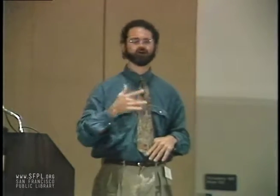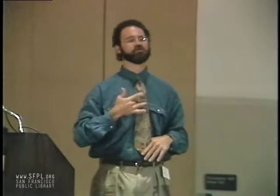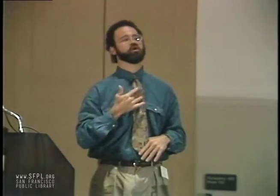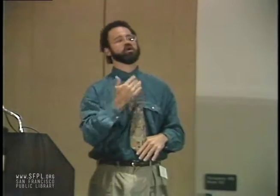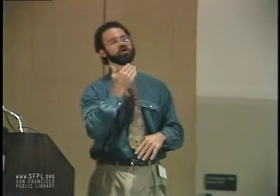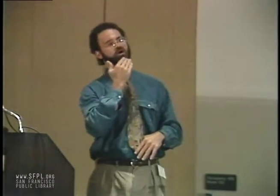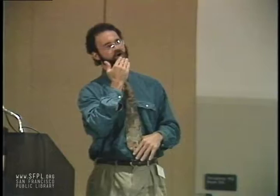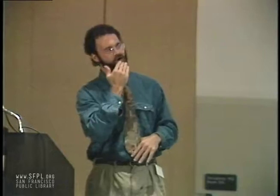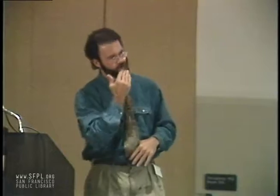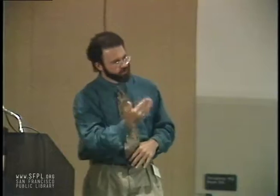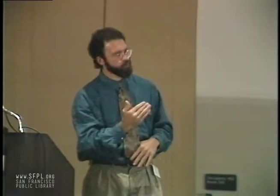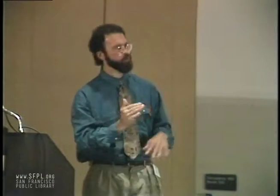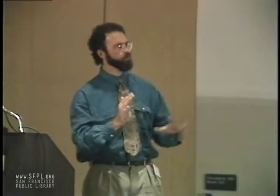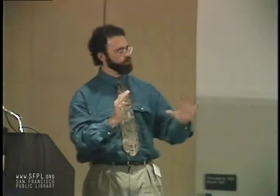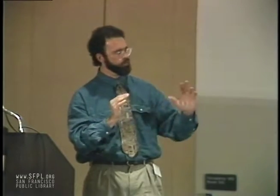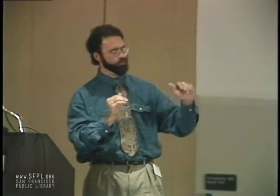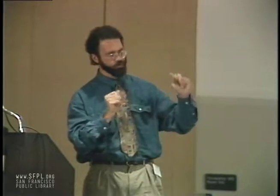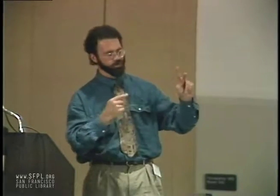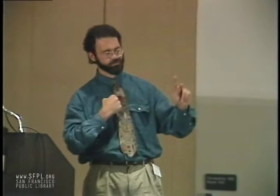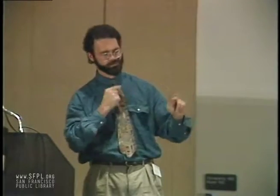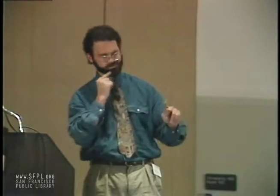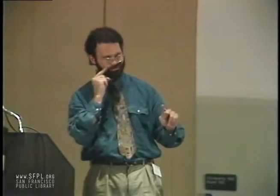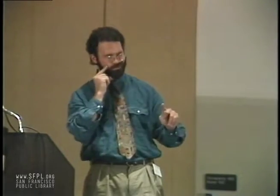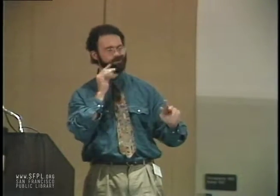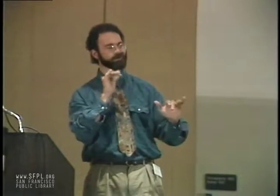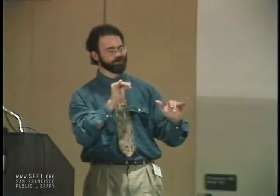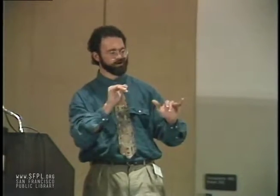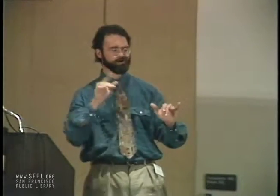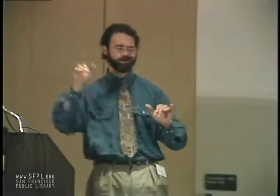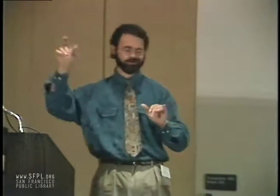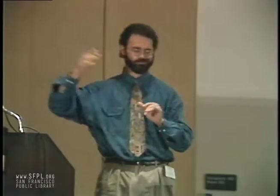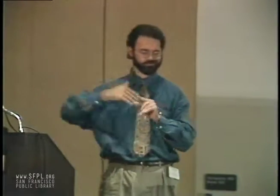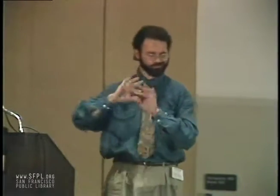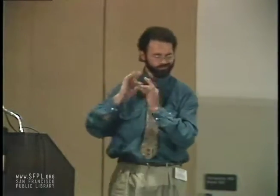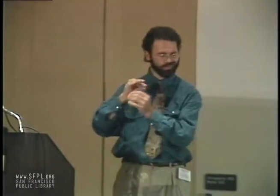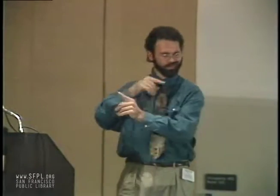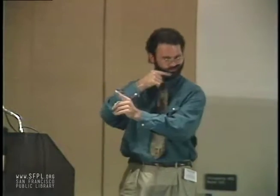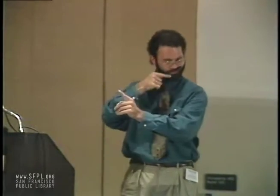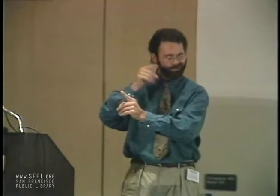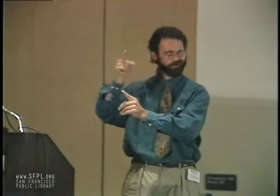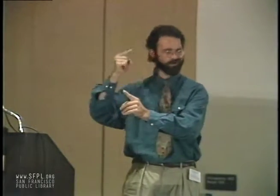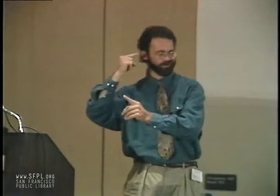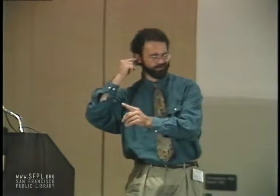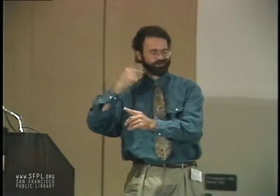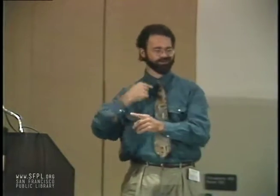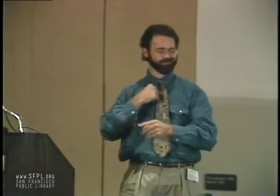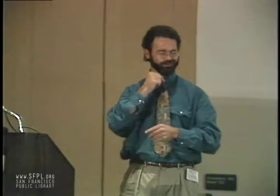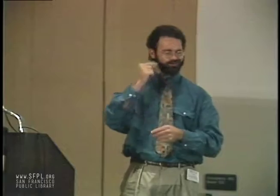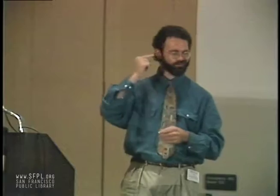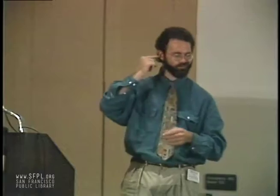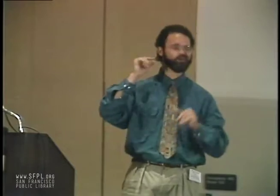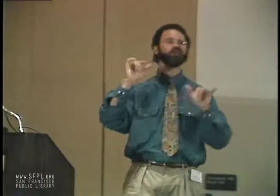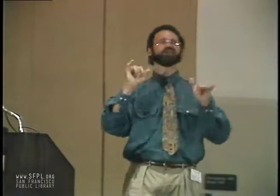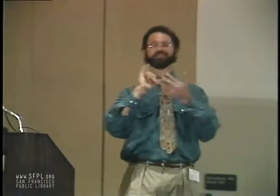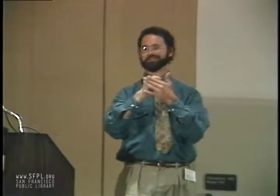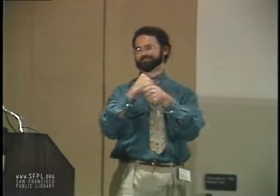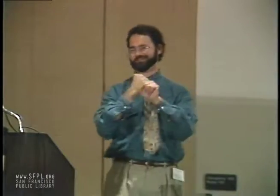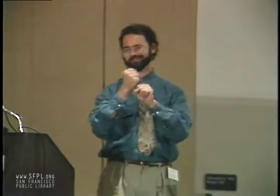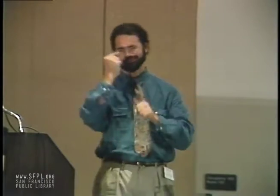same kind of bond with these people until he went to school for the first time and realized that he was deaf, and that was the difference, that he couldn't